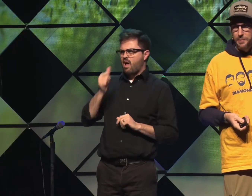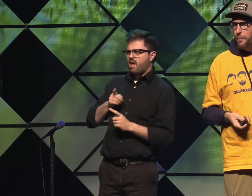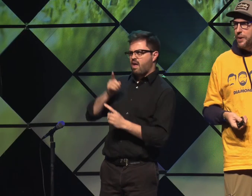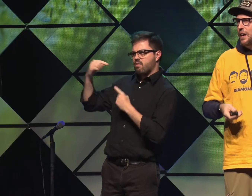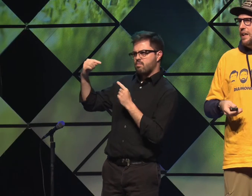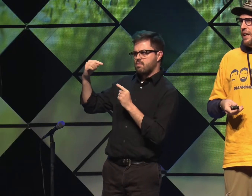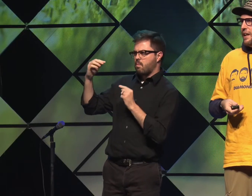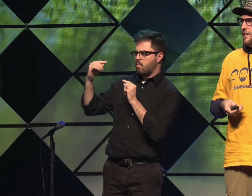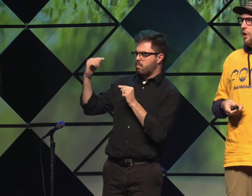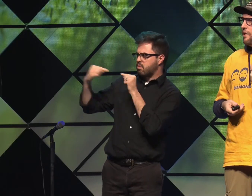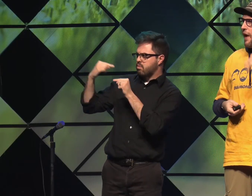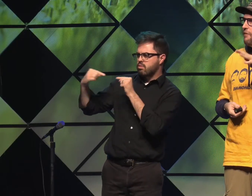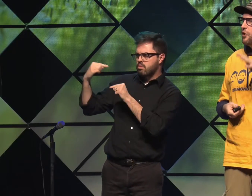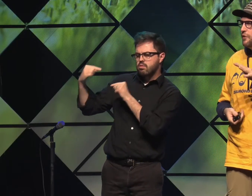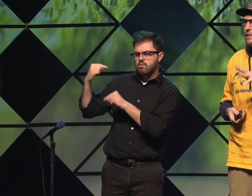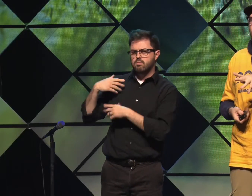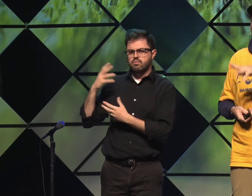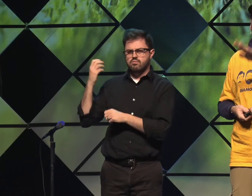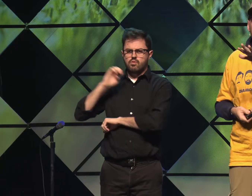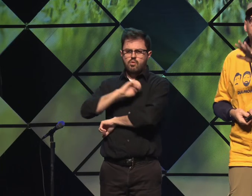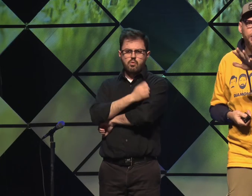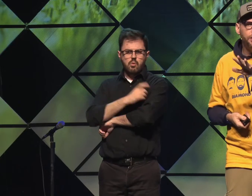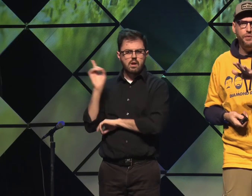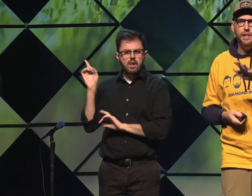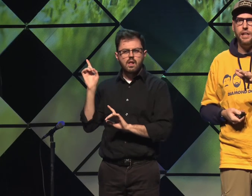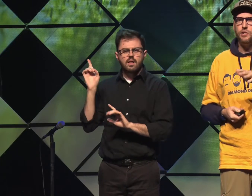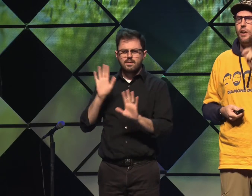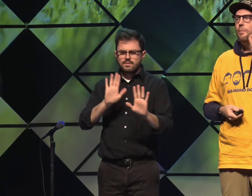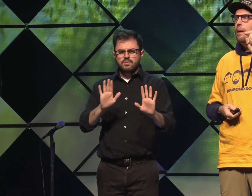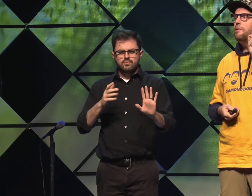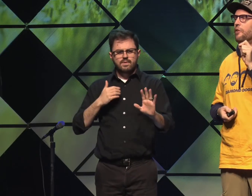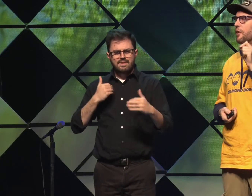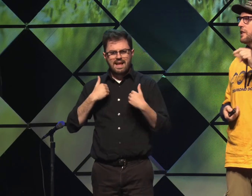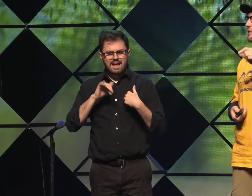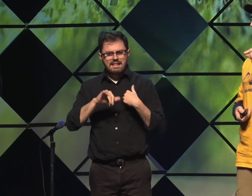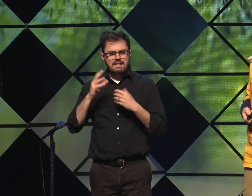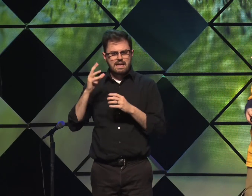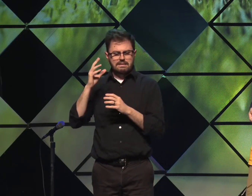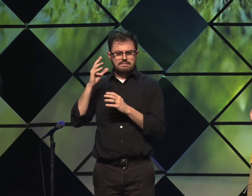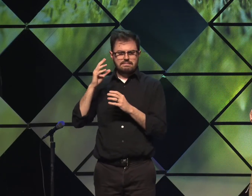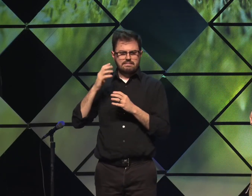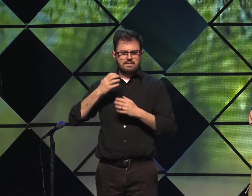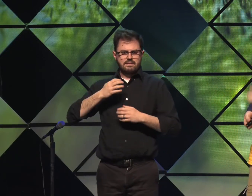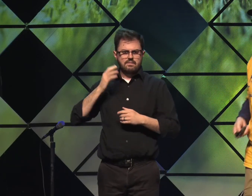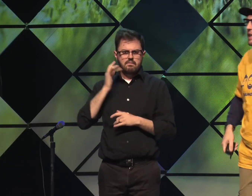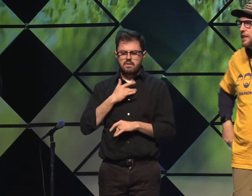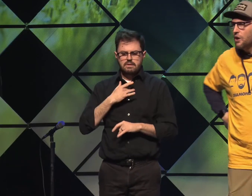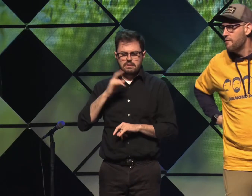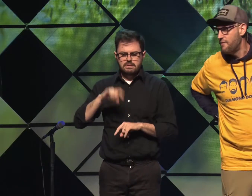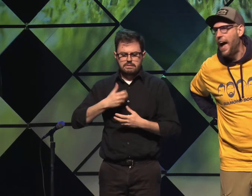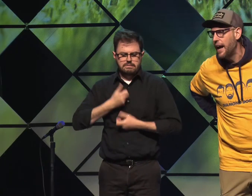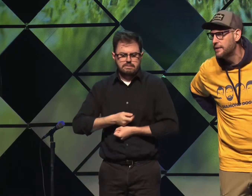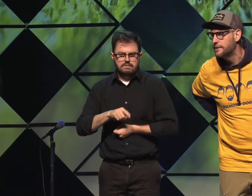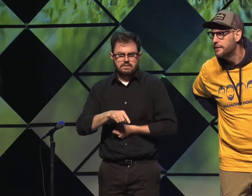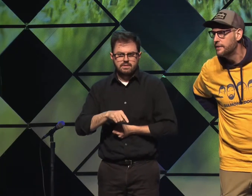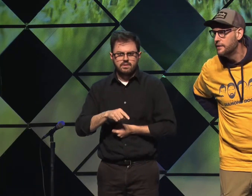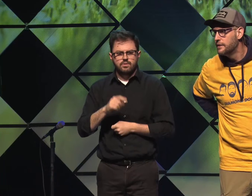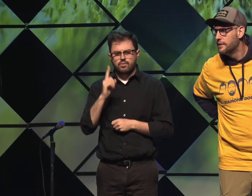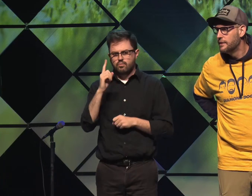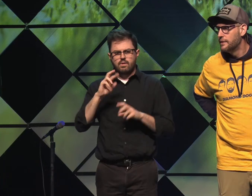passage is about. But we've had those feelings like, well, don't trust your feelings, right? Or maybe you've heard this phrase. This is one of my favorite. Feelings aren't